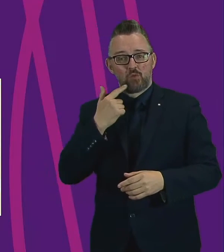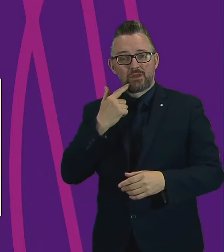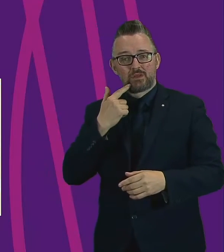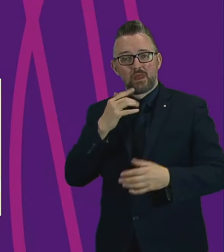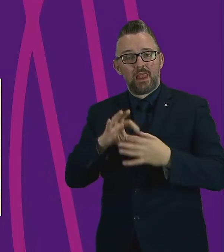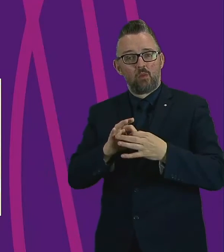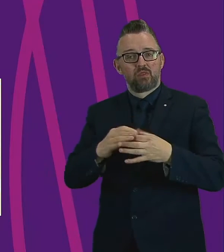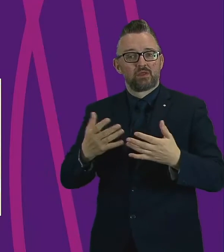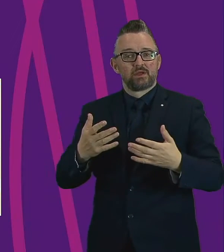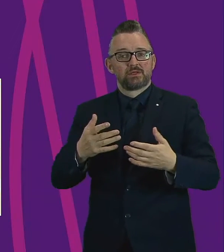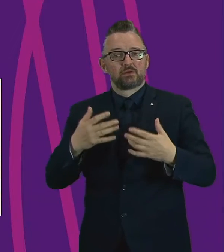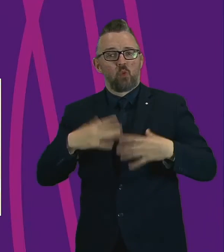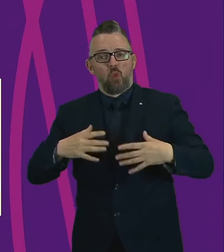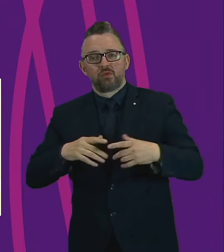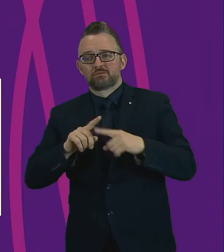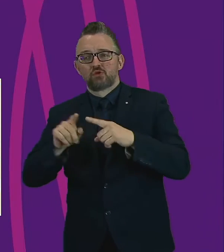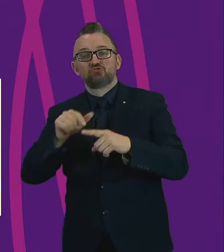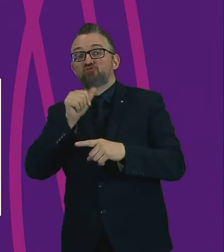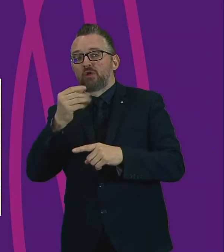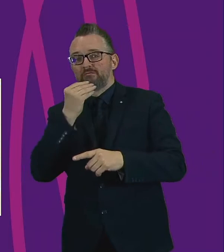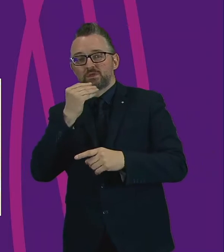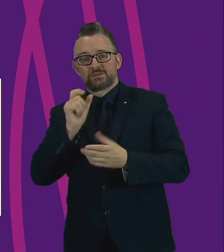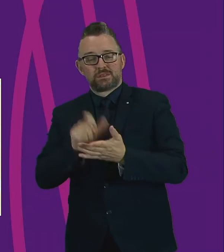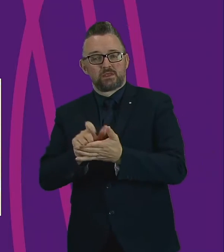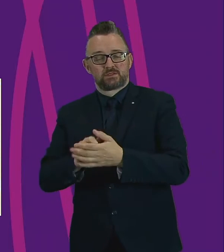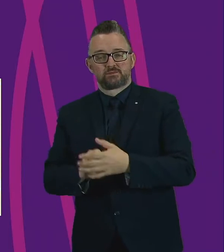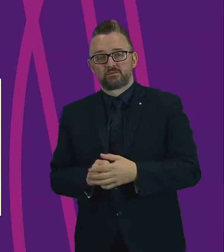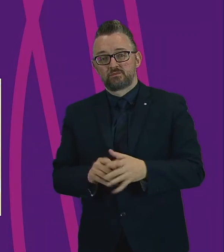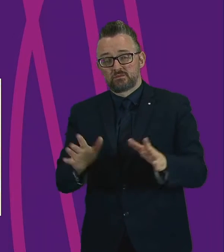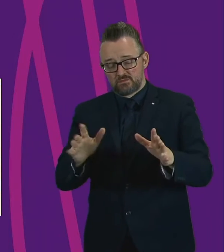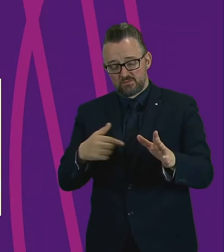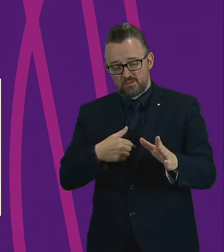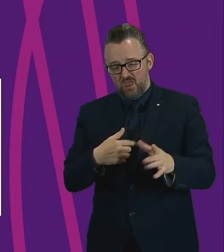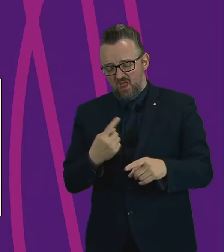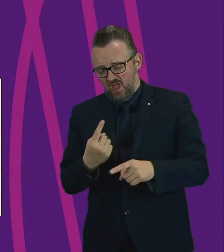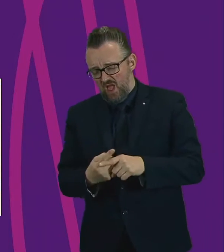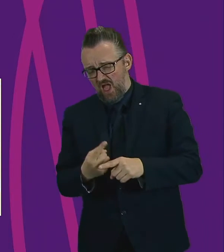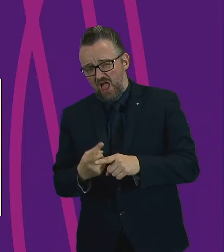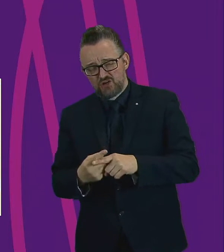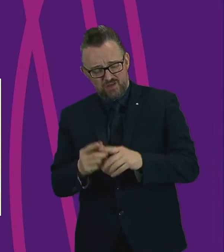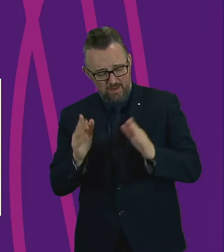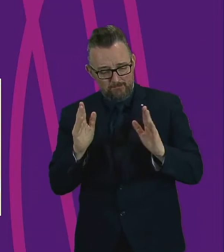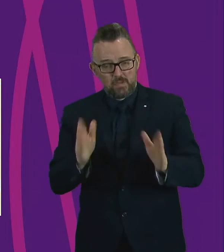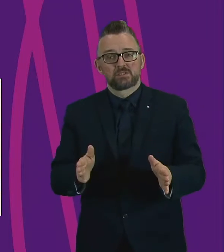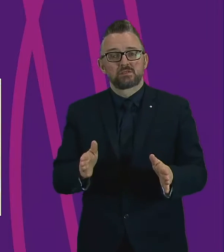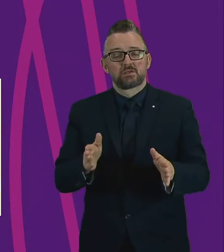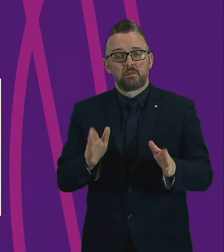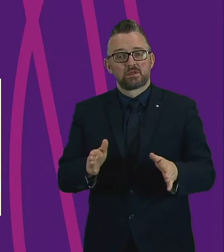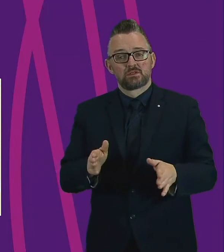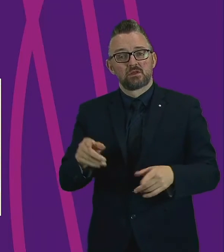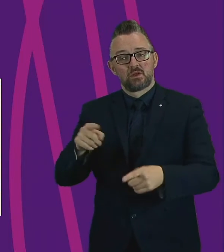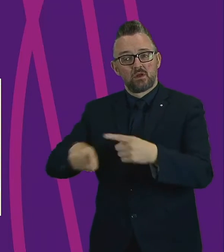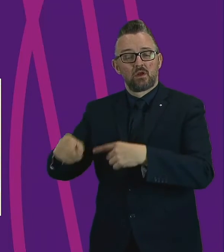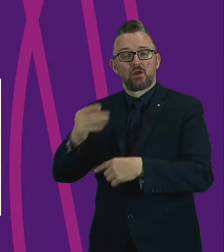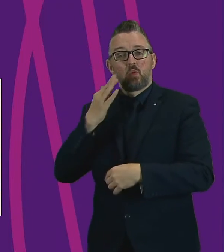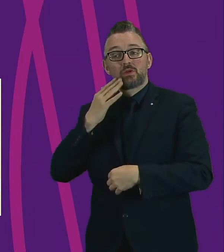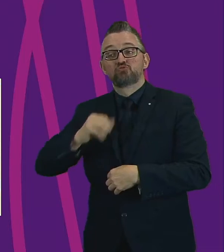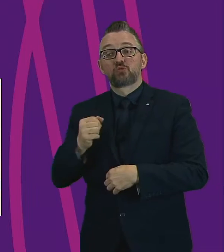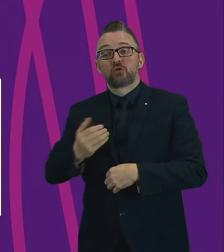sales. As a matter of urgency, we must hear why Scottish businesses and when they